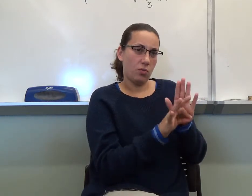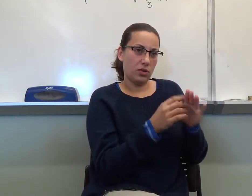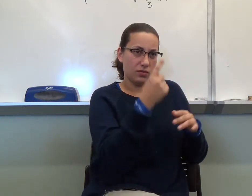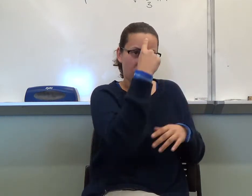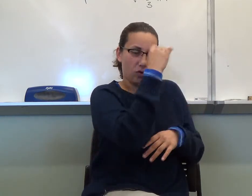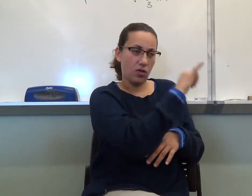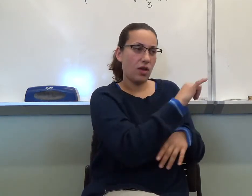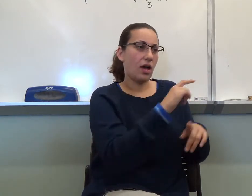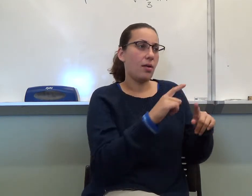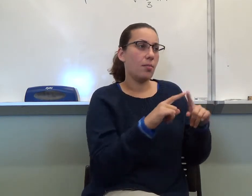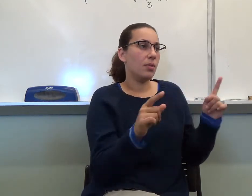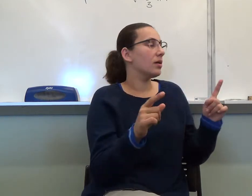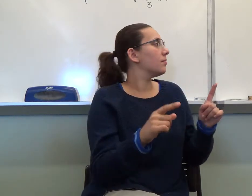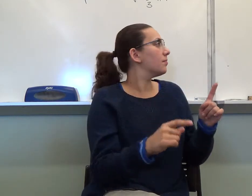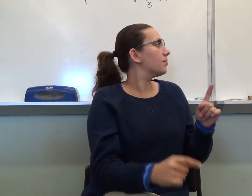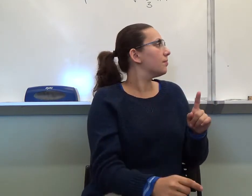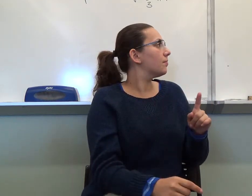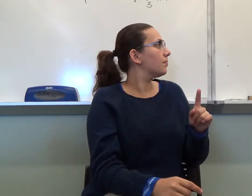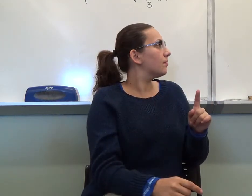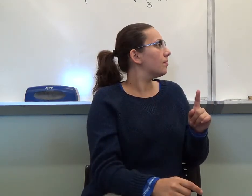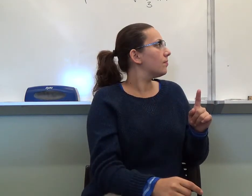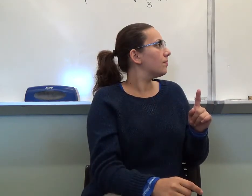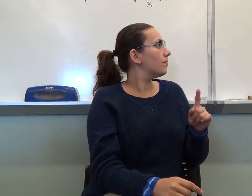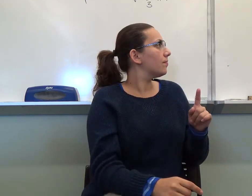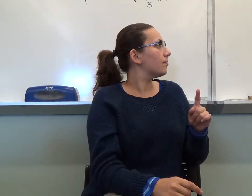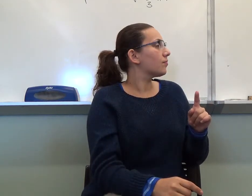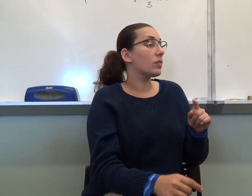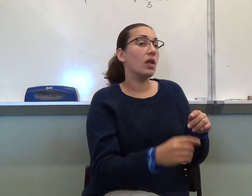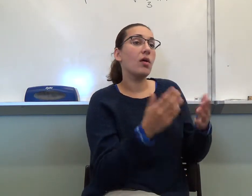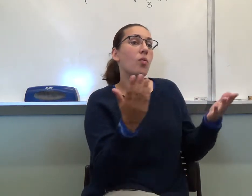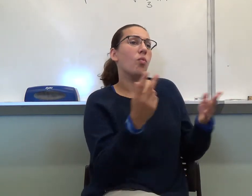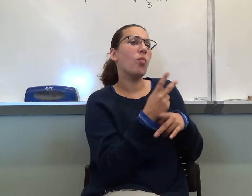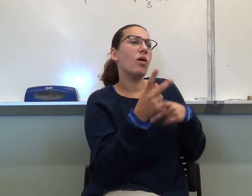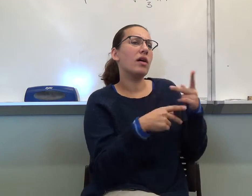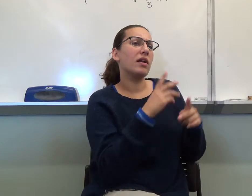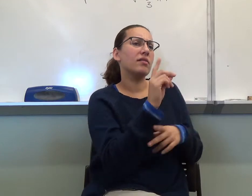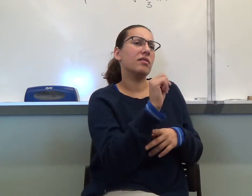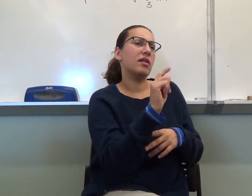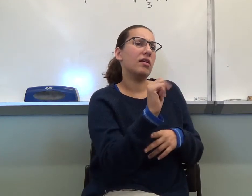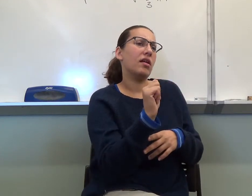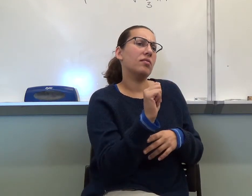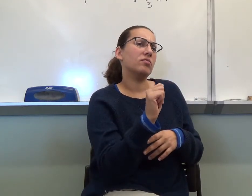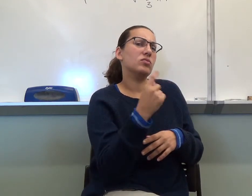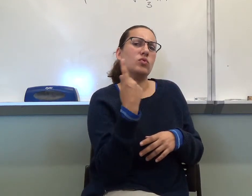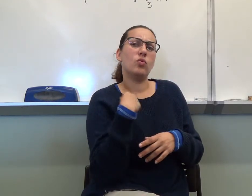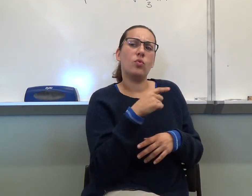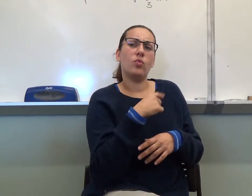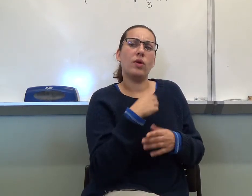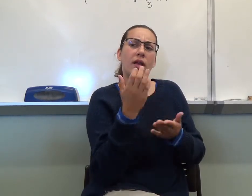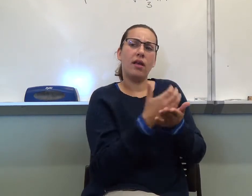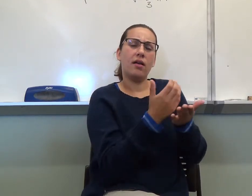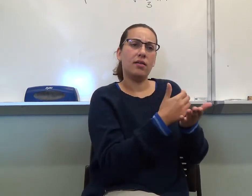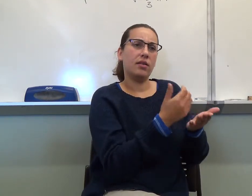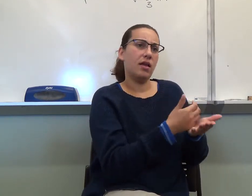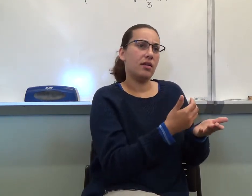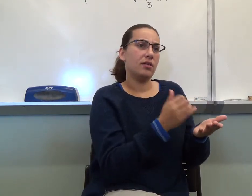statistics course. All right, now what kind of data do we usually get? In other words, if you're collecting